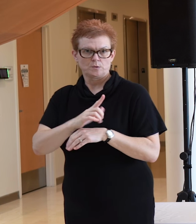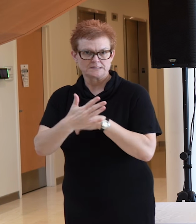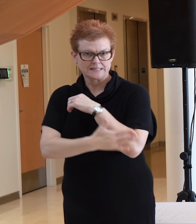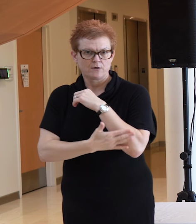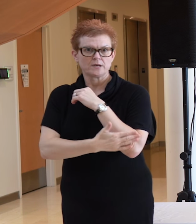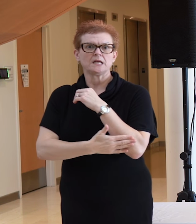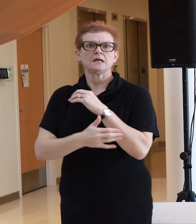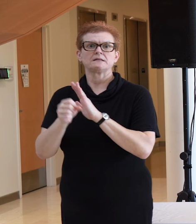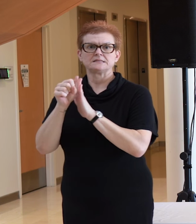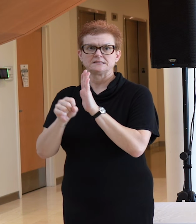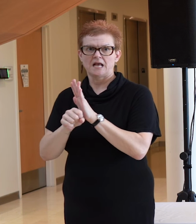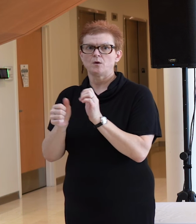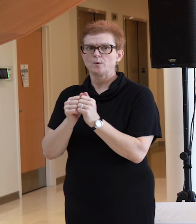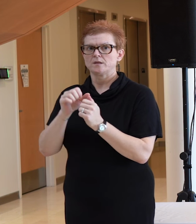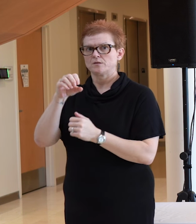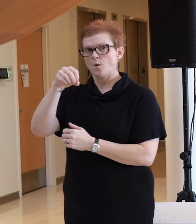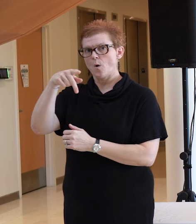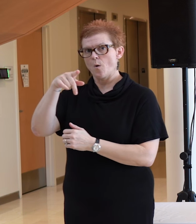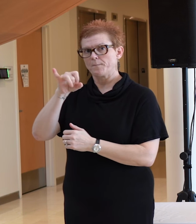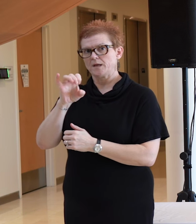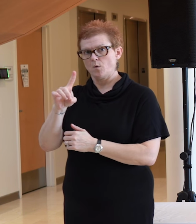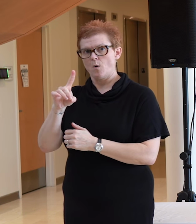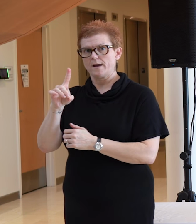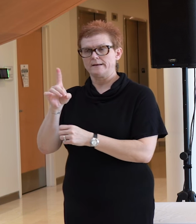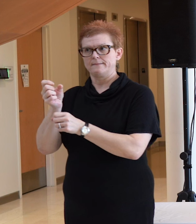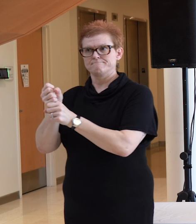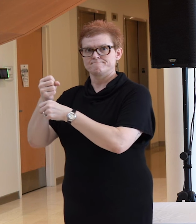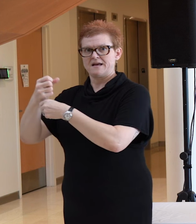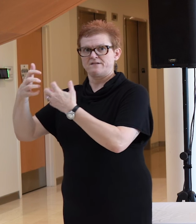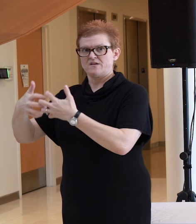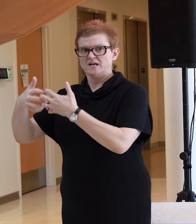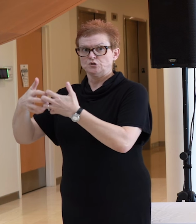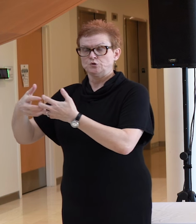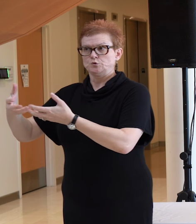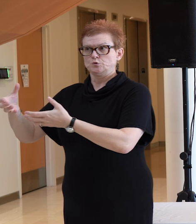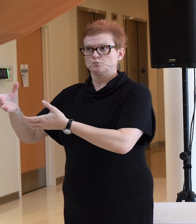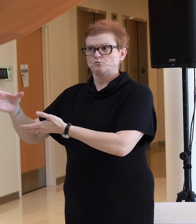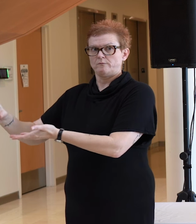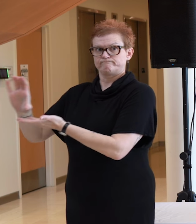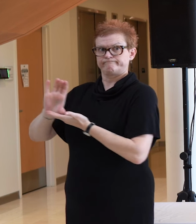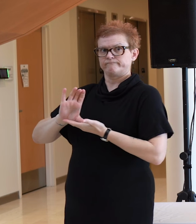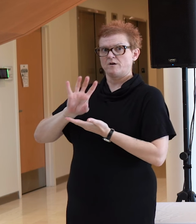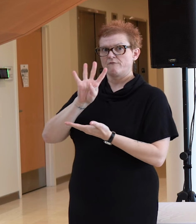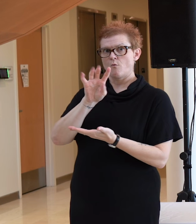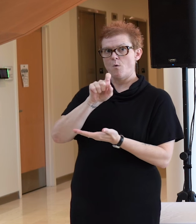opioid manufacturers. And the county has already received $4.8 million of those funds.